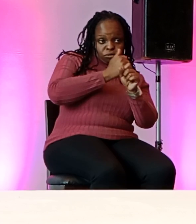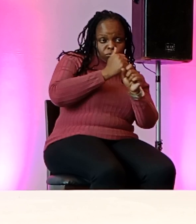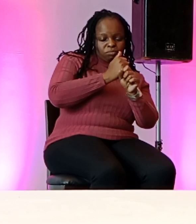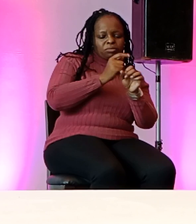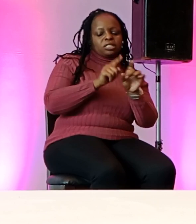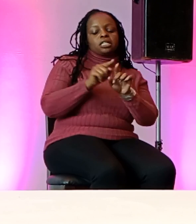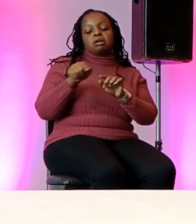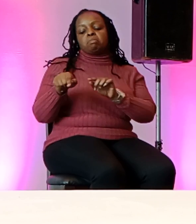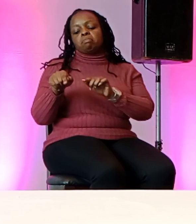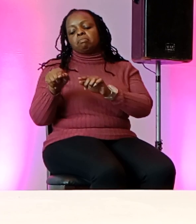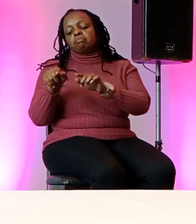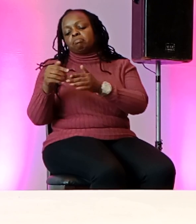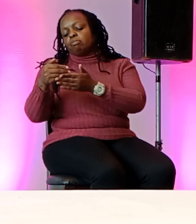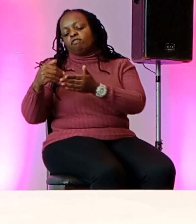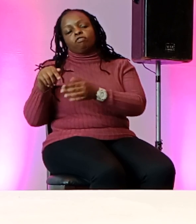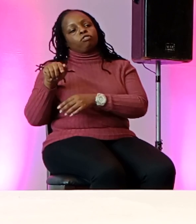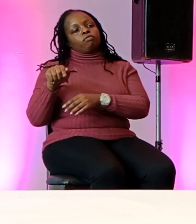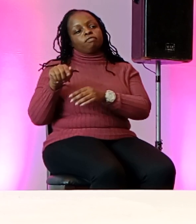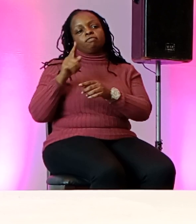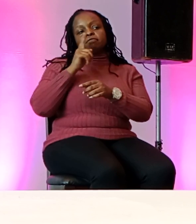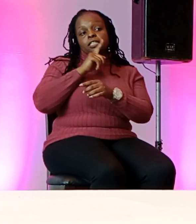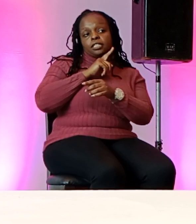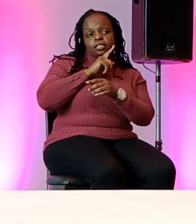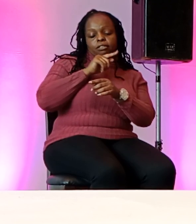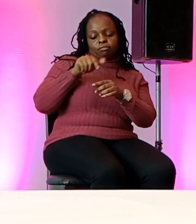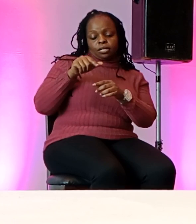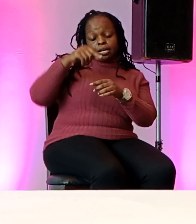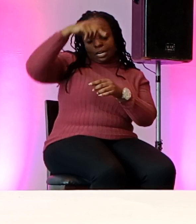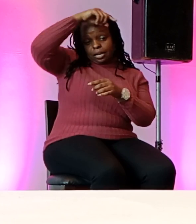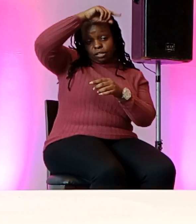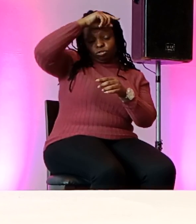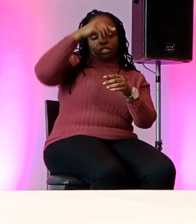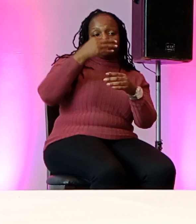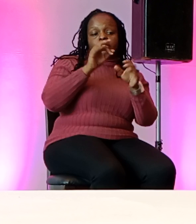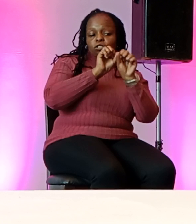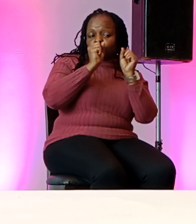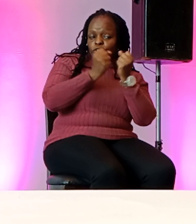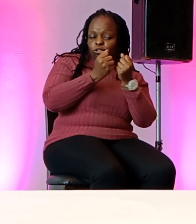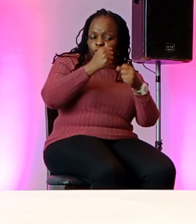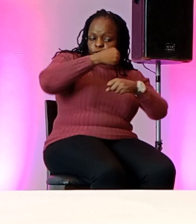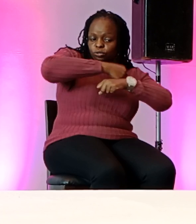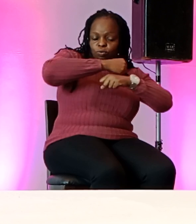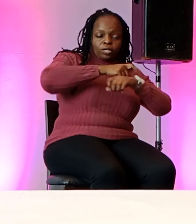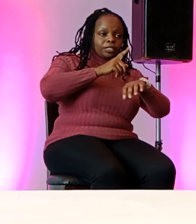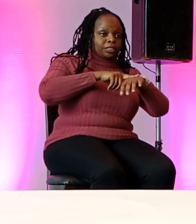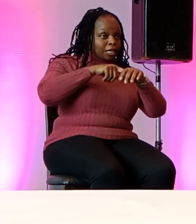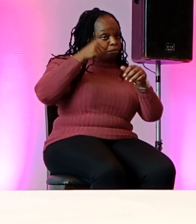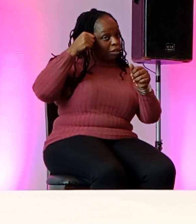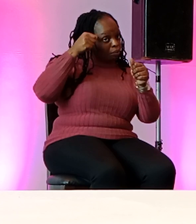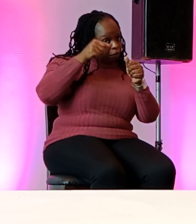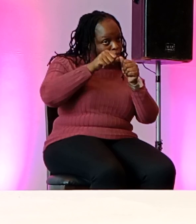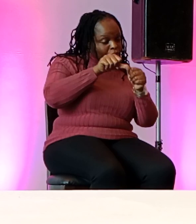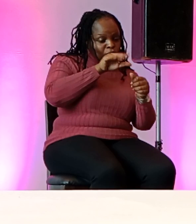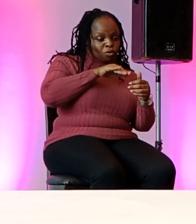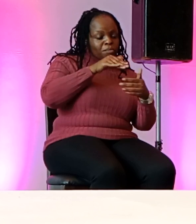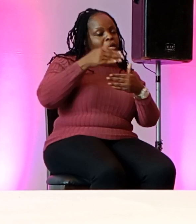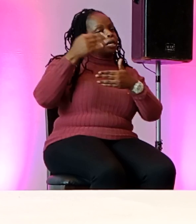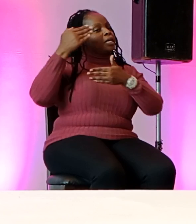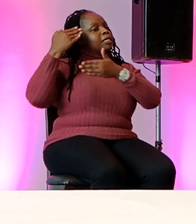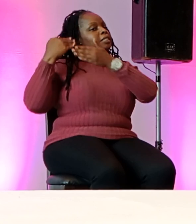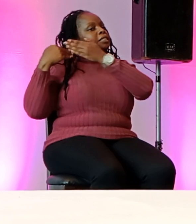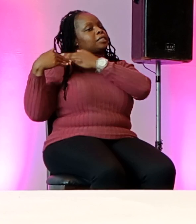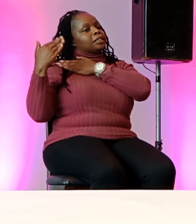before. She, a graduate of the social school. So when we remember women in history,